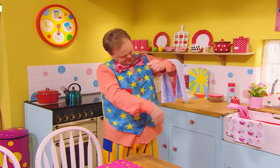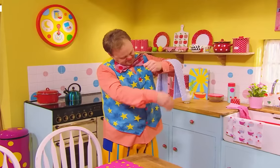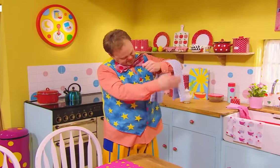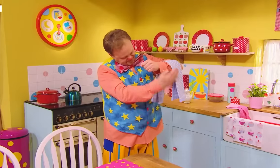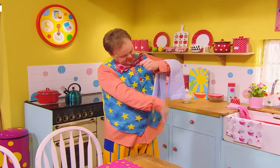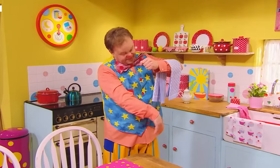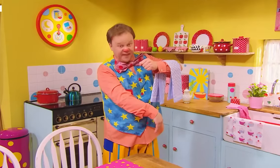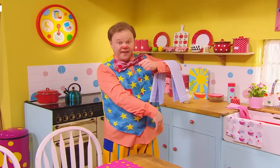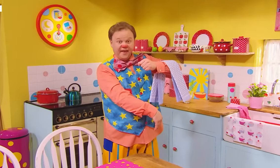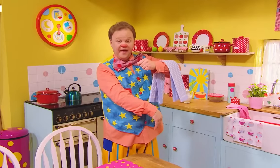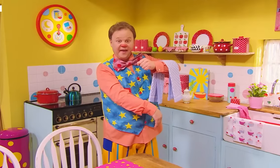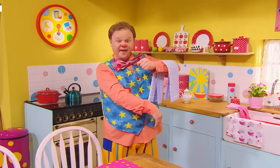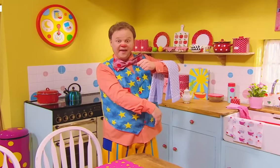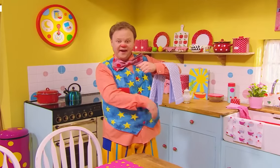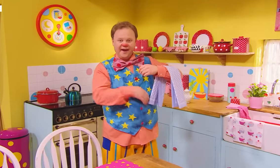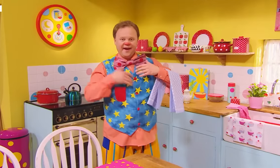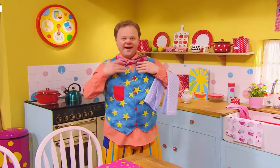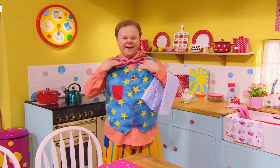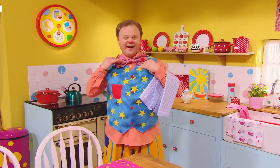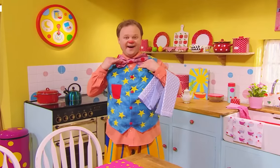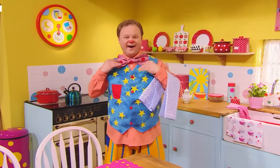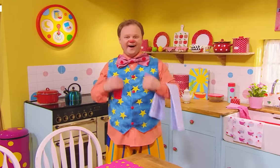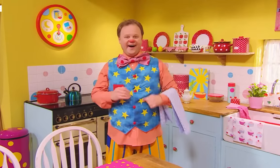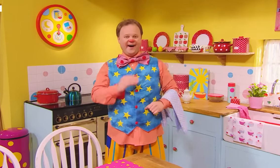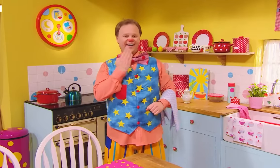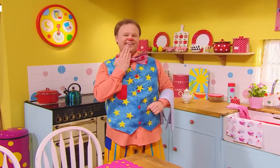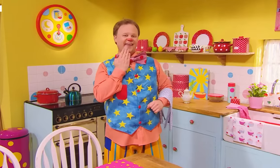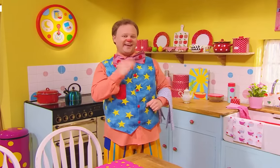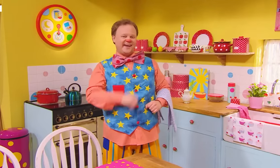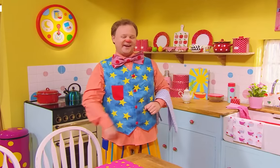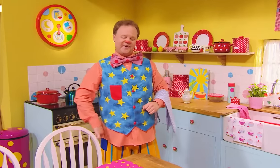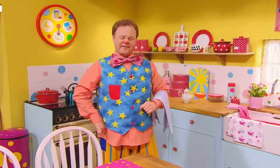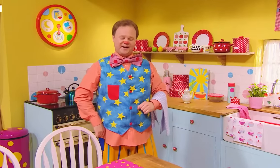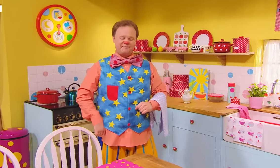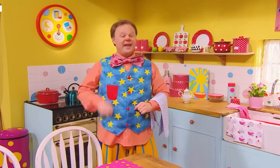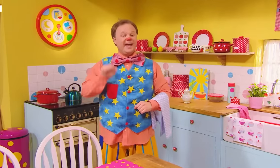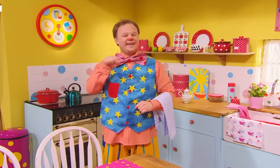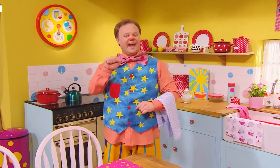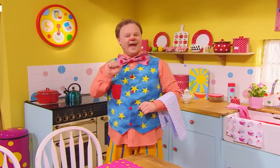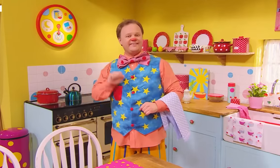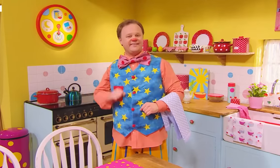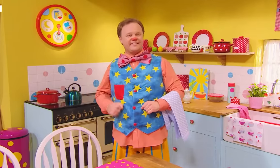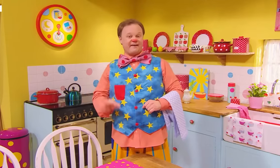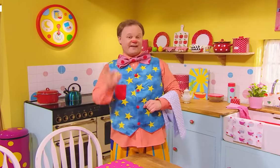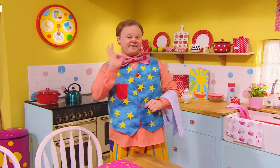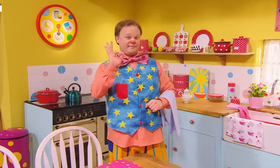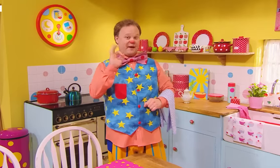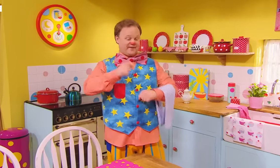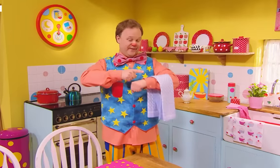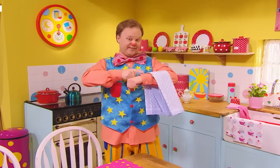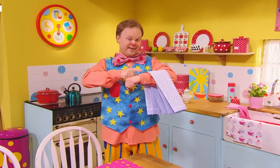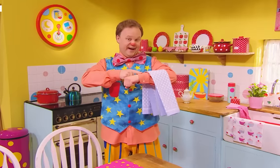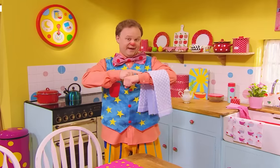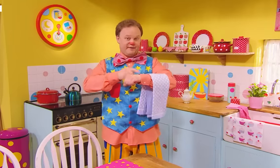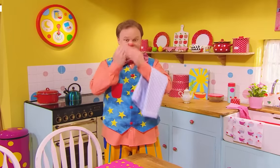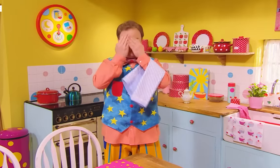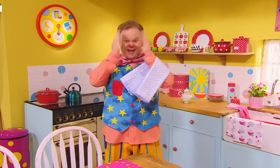Hello. You're looking very smart, Mr. Tumble. Oh, thank you. Yes, it's a very special time of